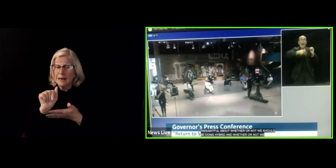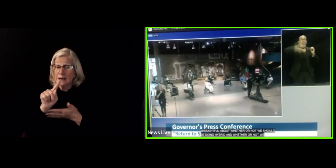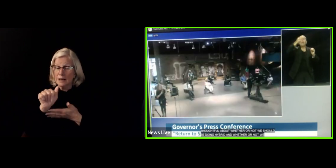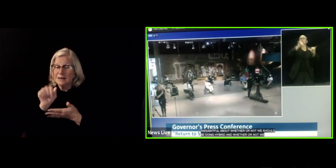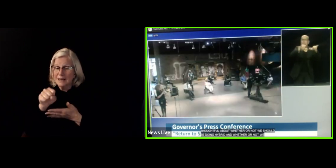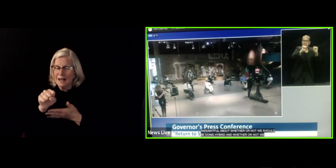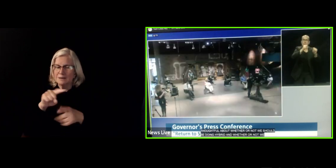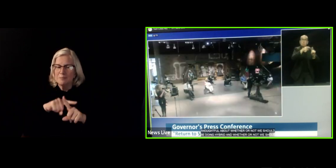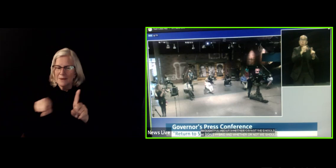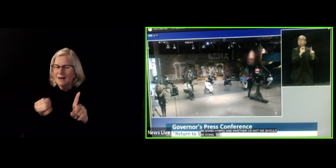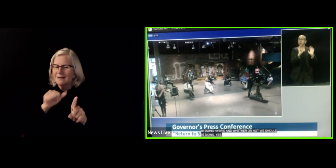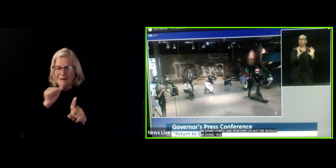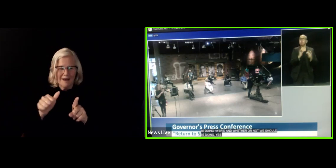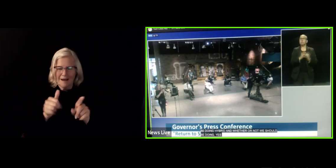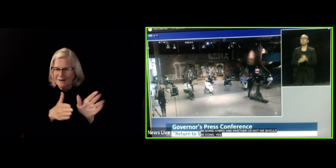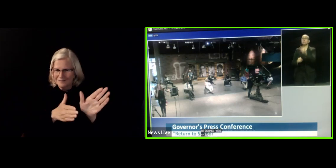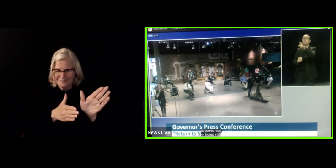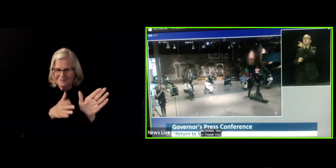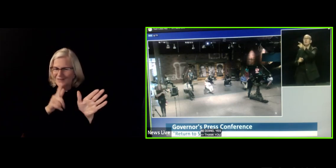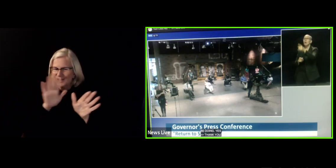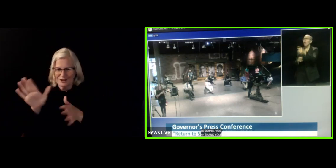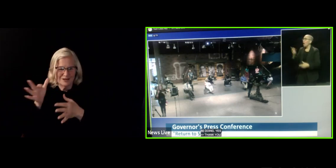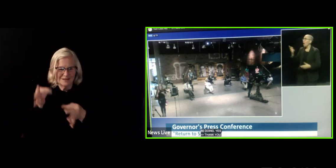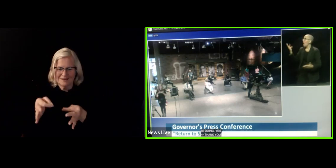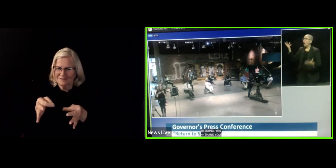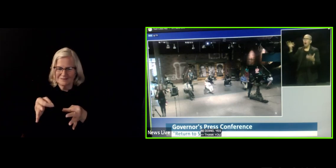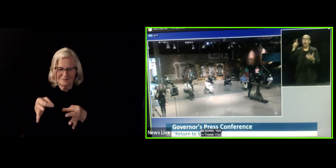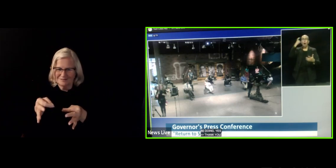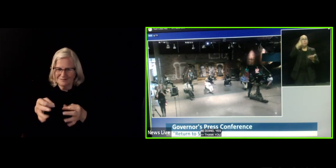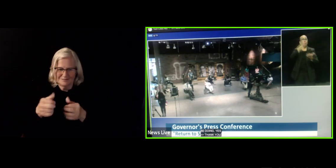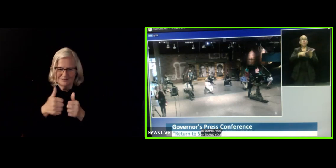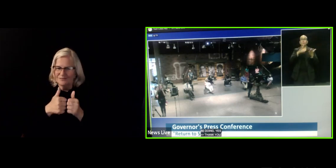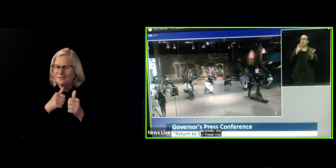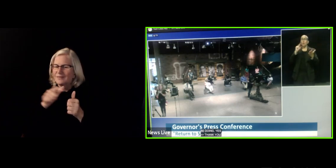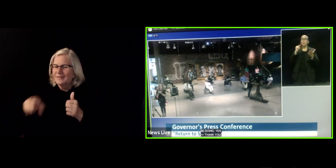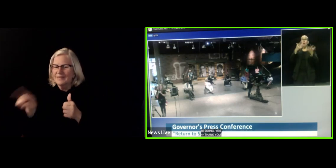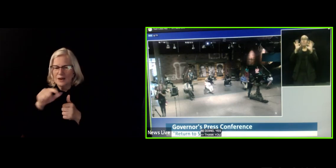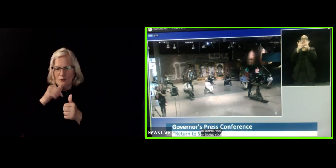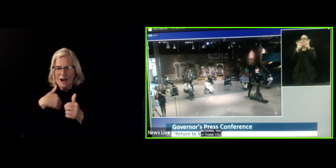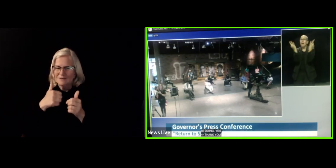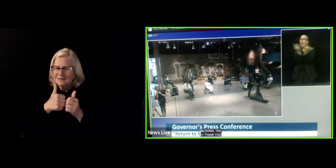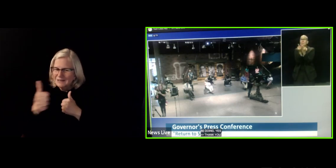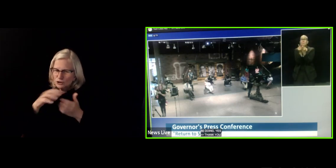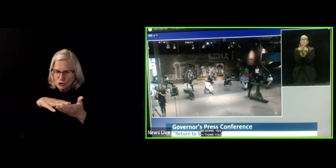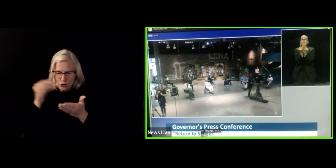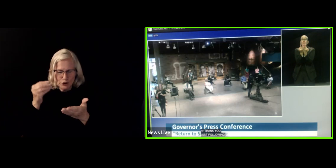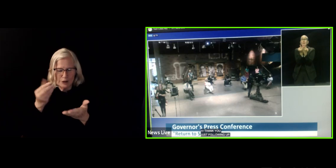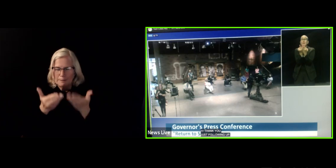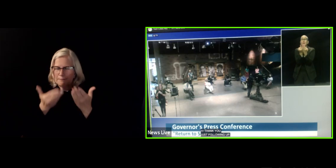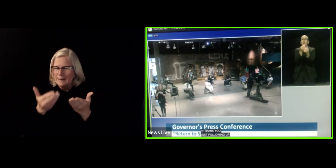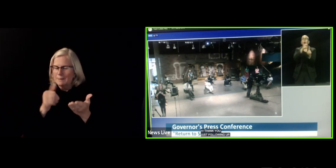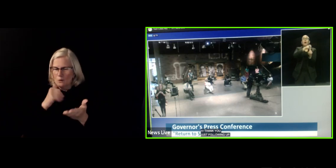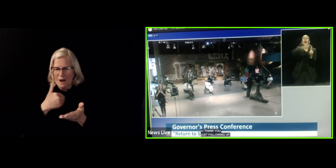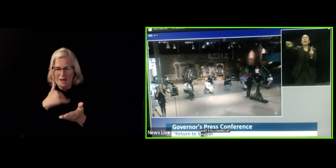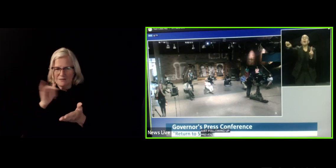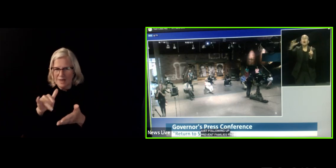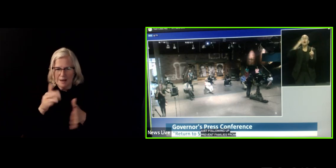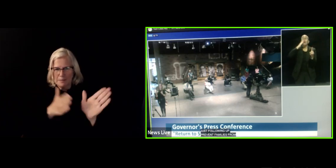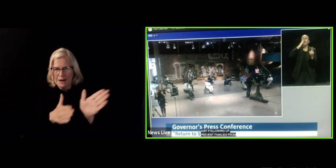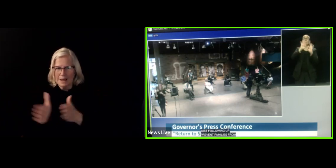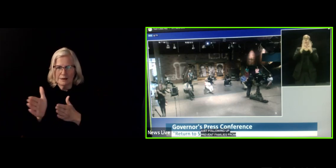Following on, I wanted to ask, what is to prevent families from transferring their students, their children, to a district that is